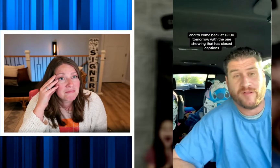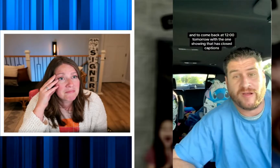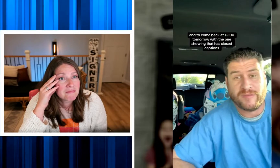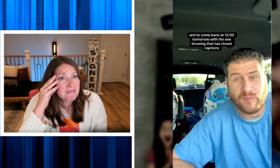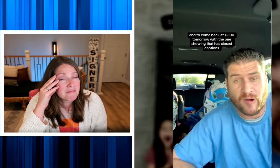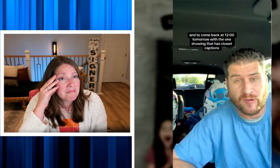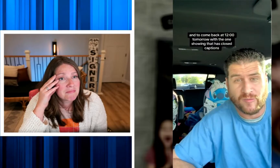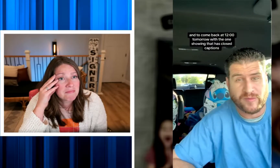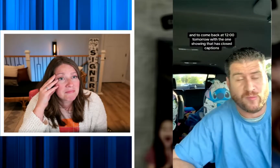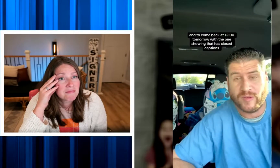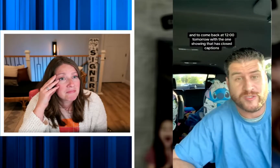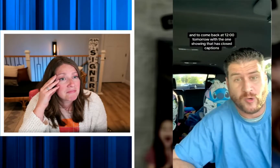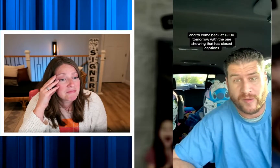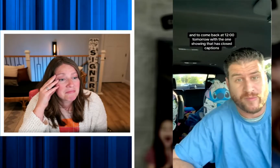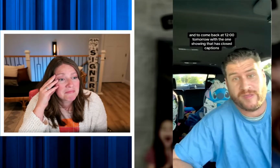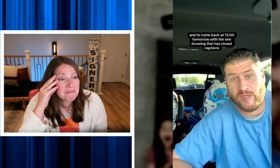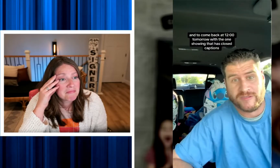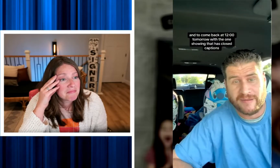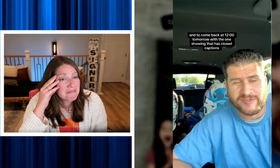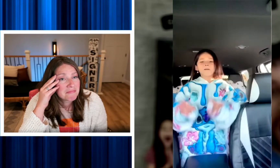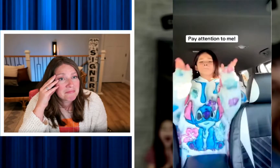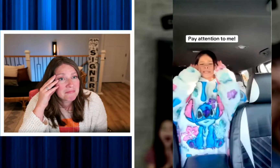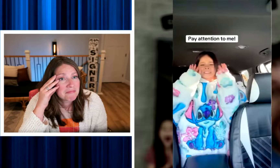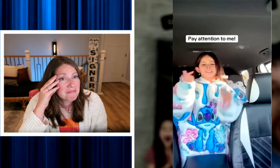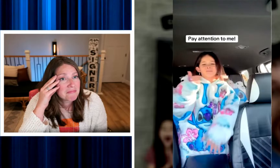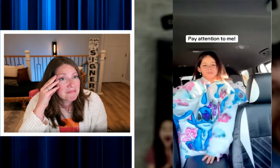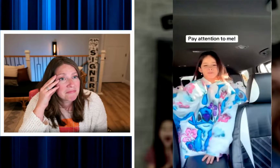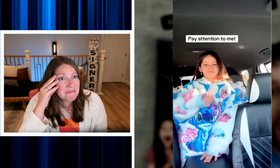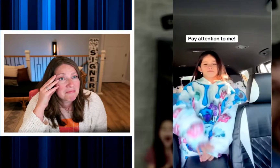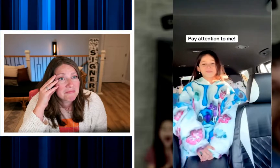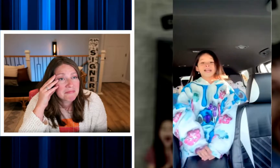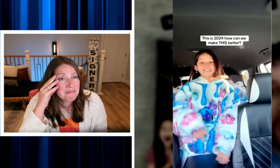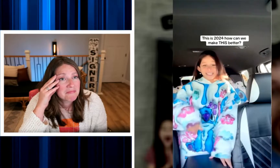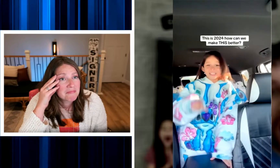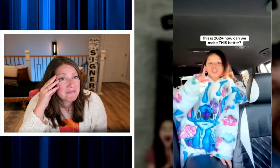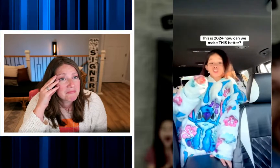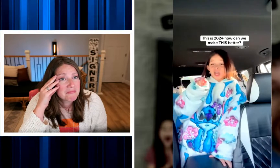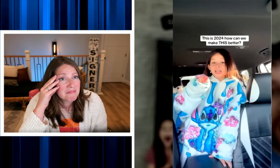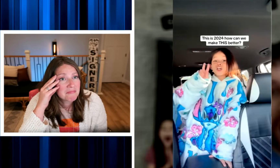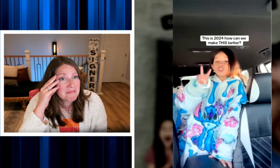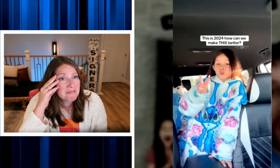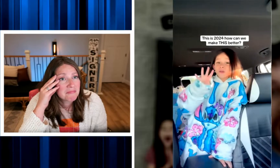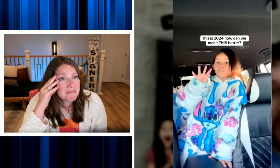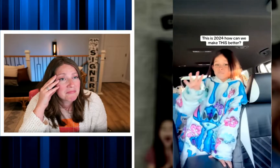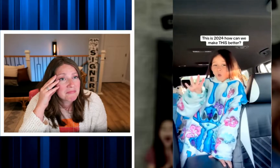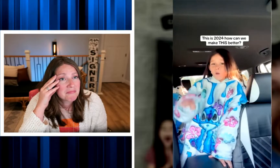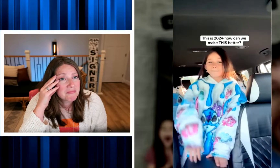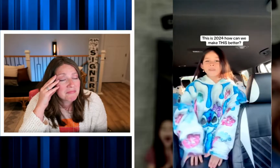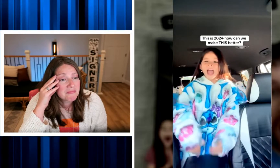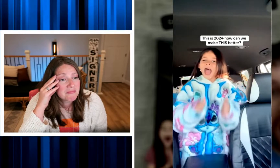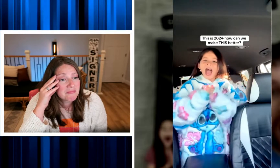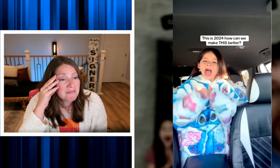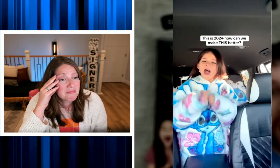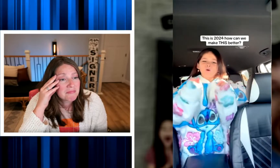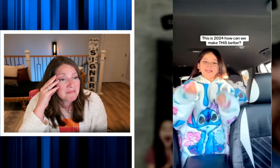o'clock tomorrow with the one showing with the closed caption. This ticket to confirm how